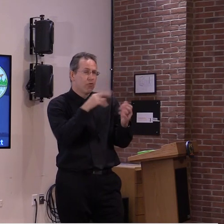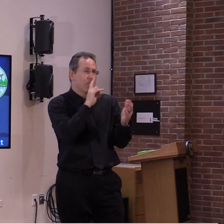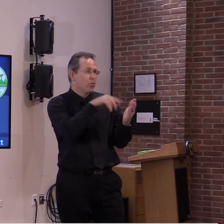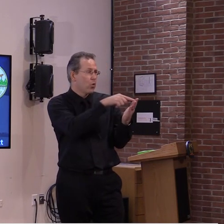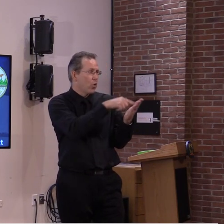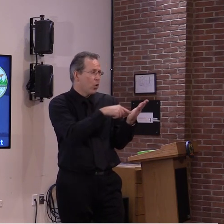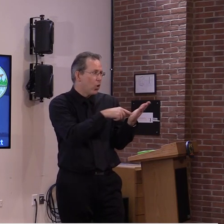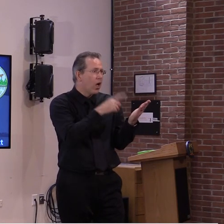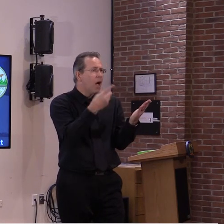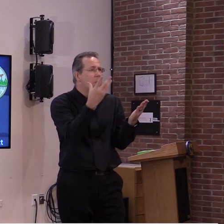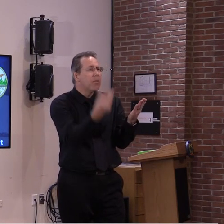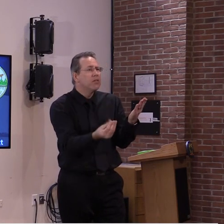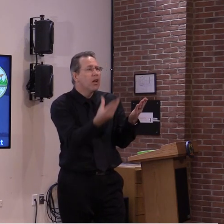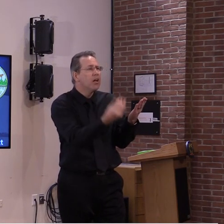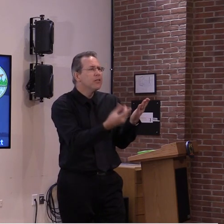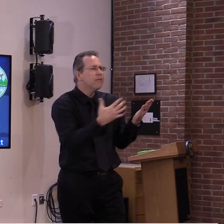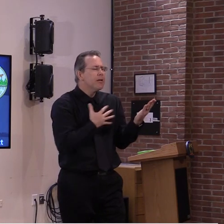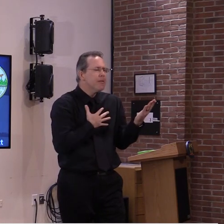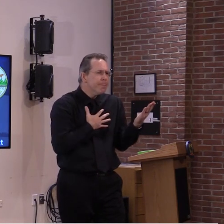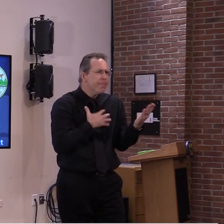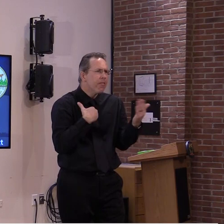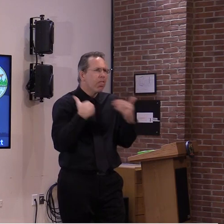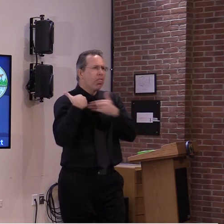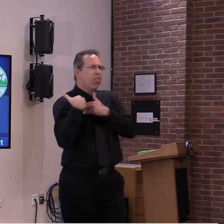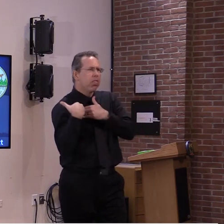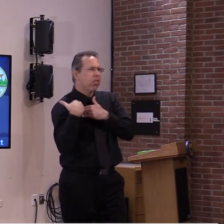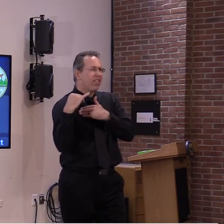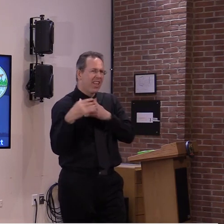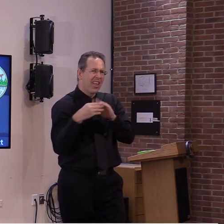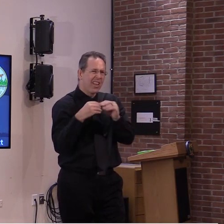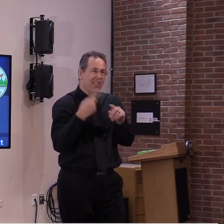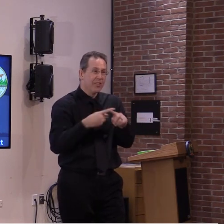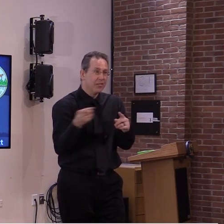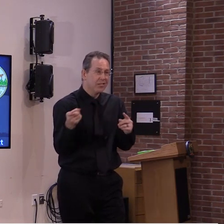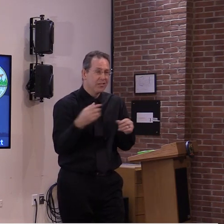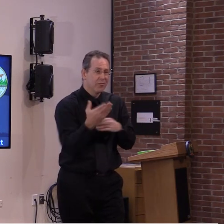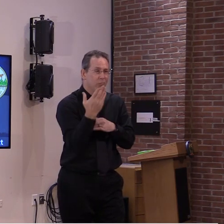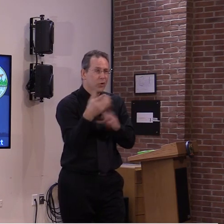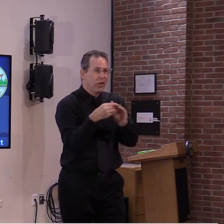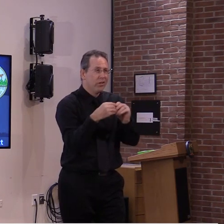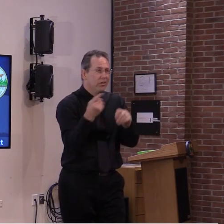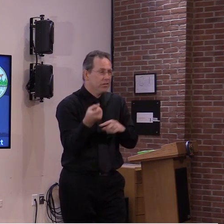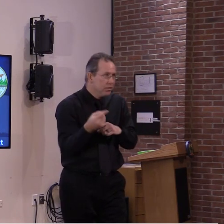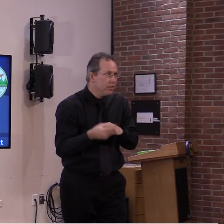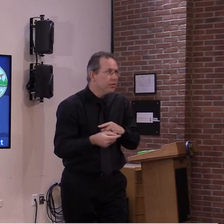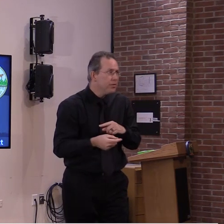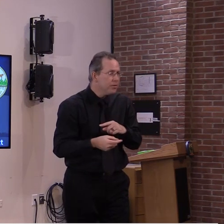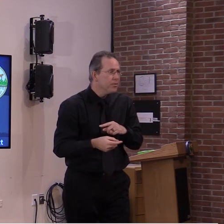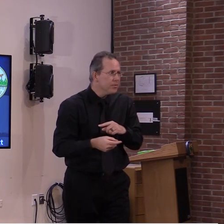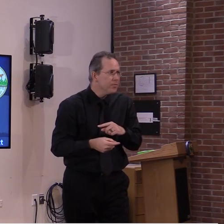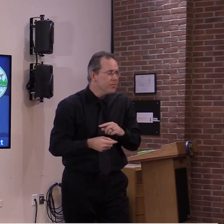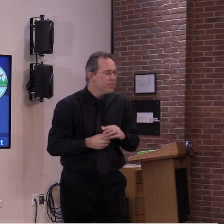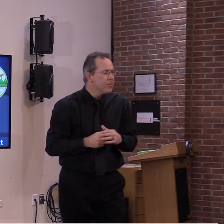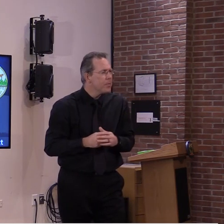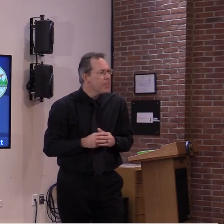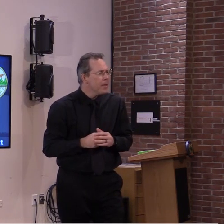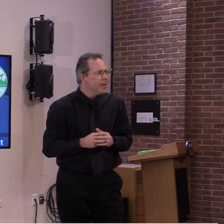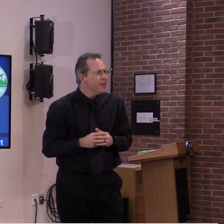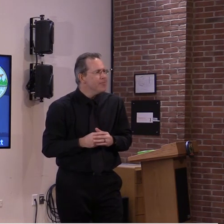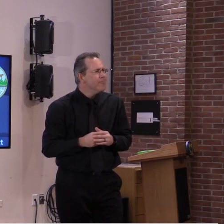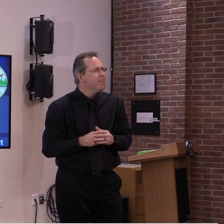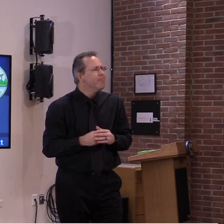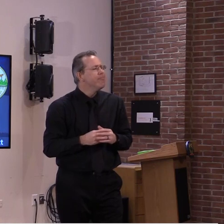the pandemic, if you had, you know, subscribed to a daily paper and like read